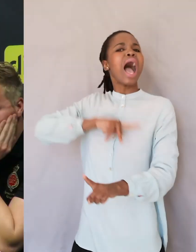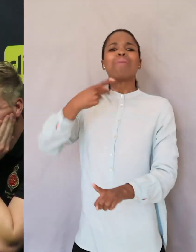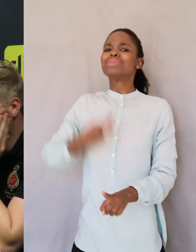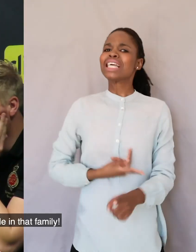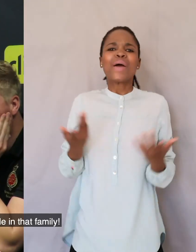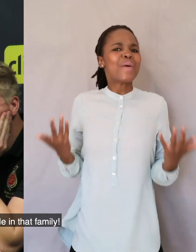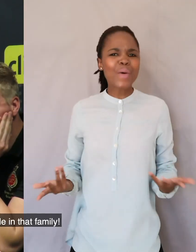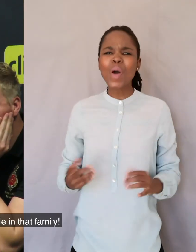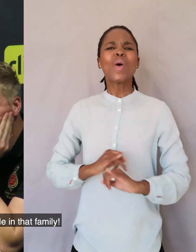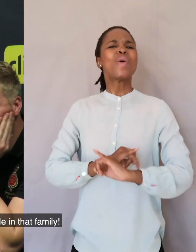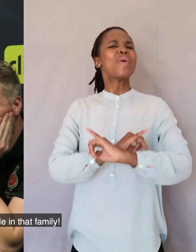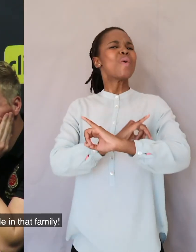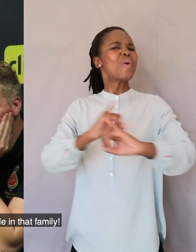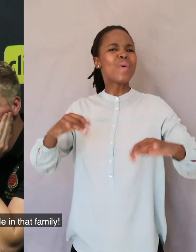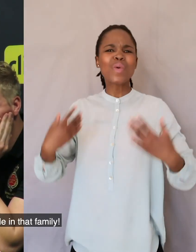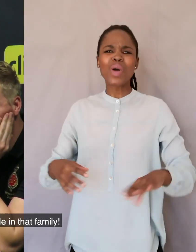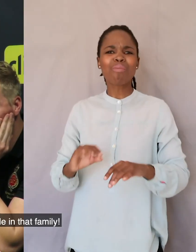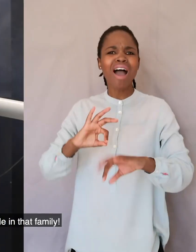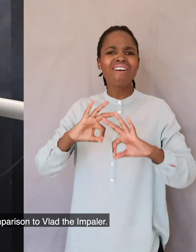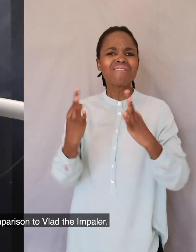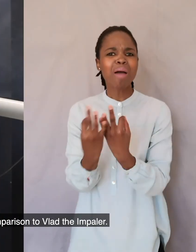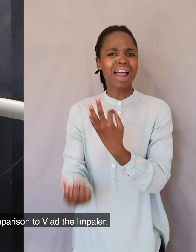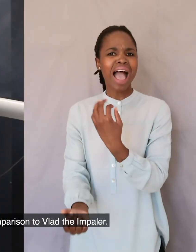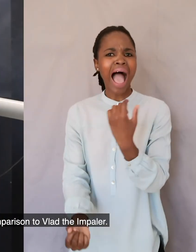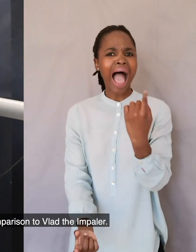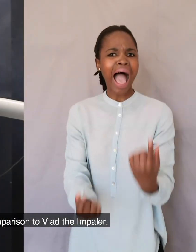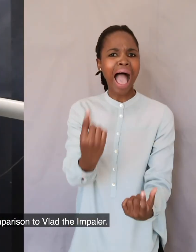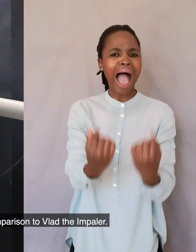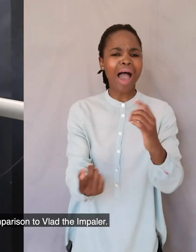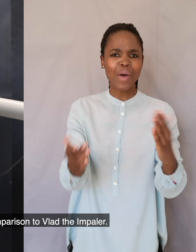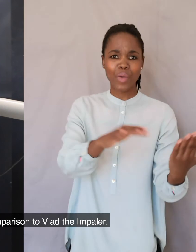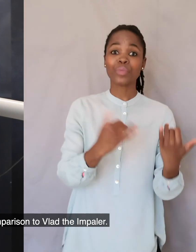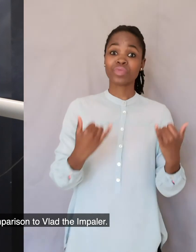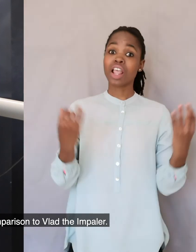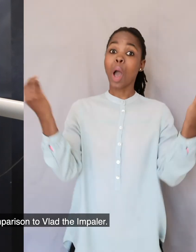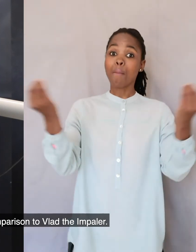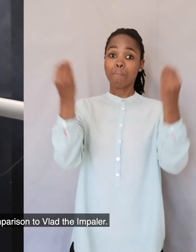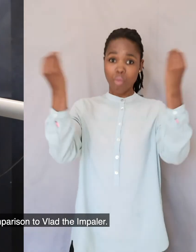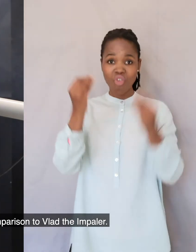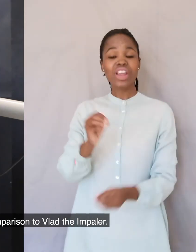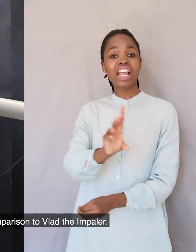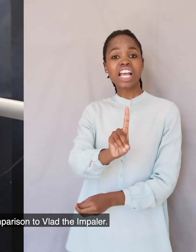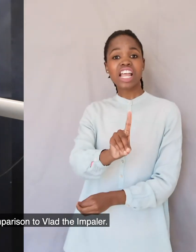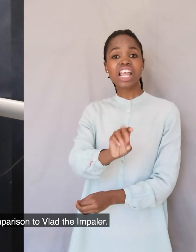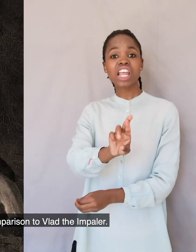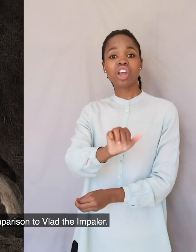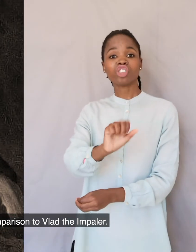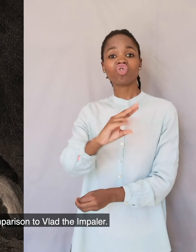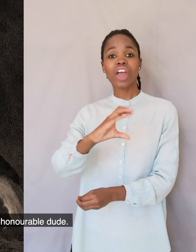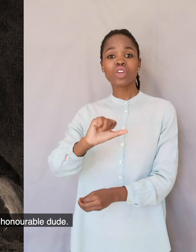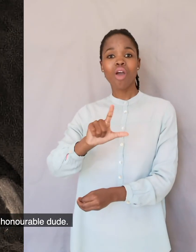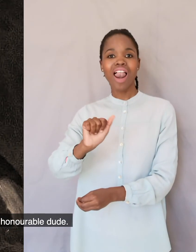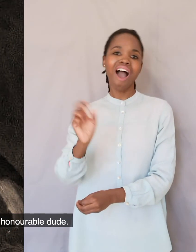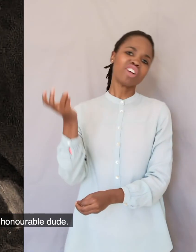horrible, nasty end for all of the people in that family. And that's why Dracula pales in comparison to Vlad the